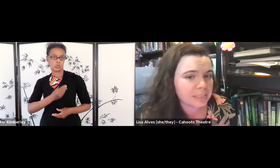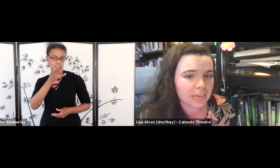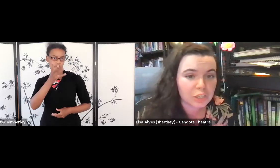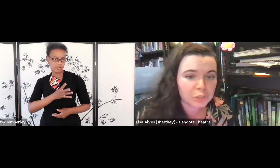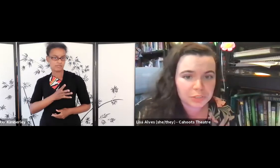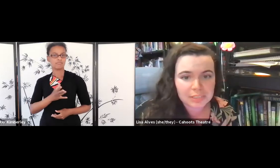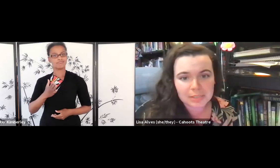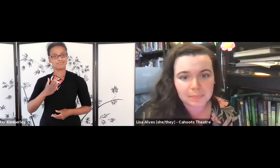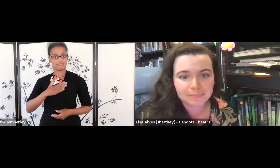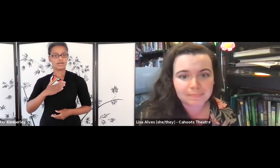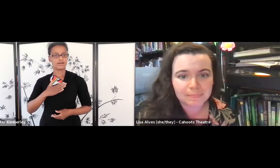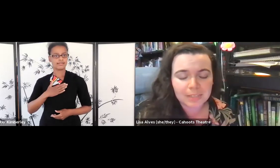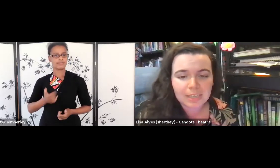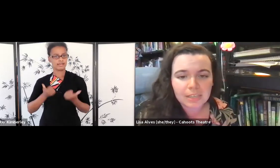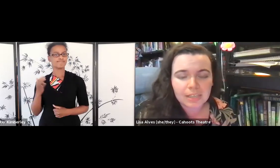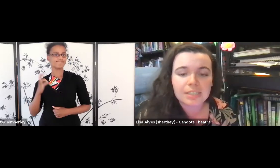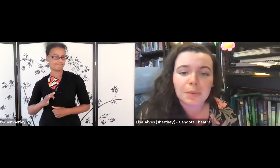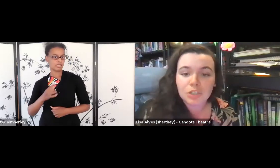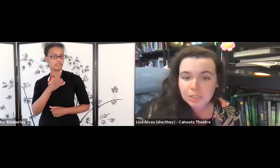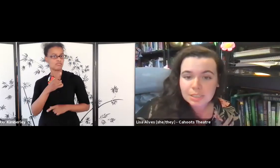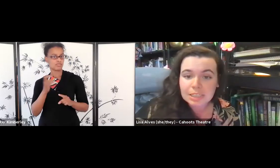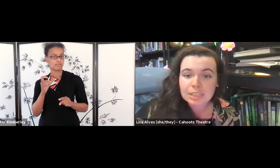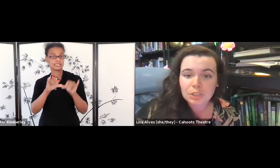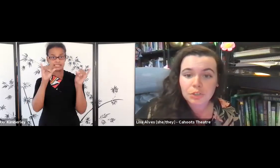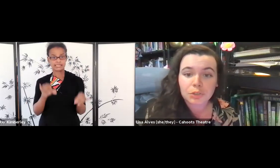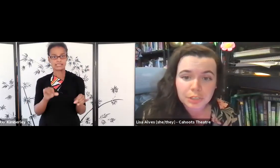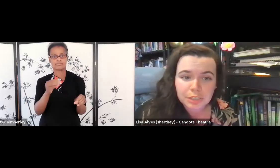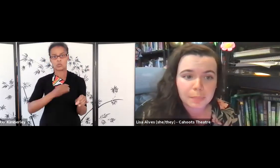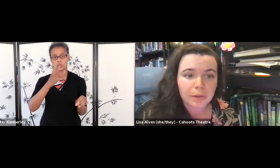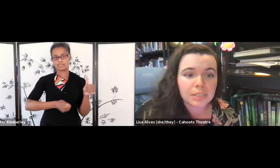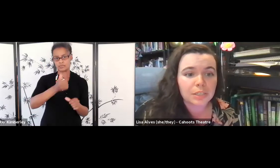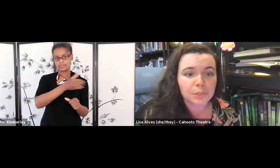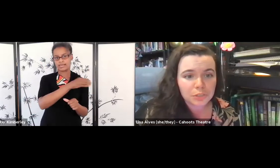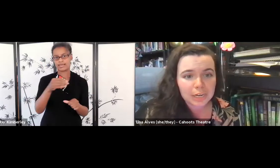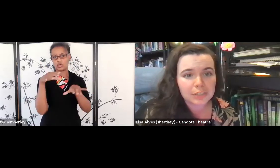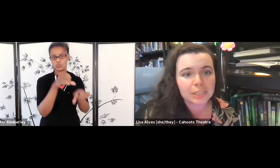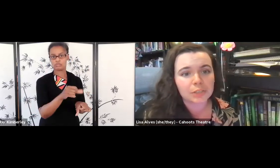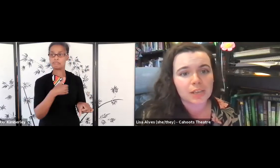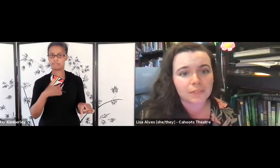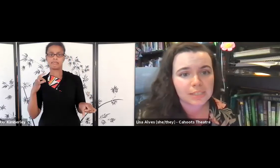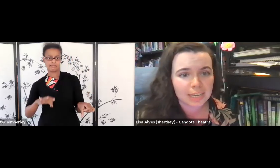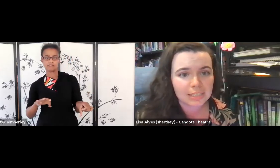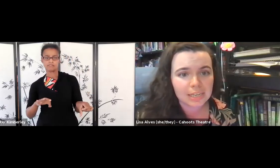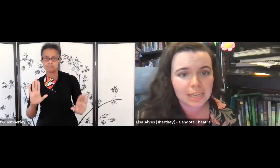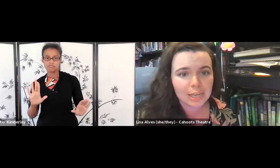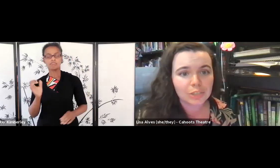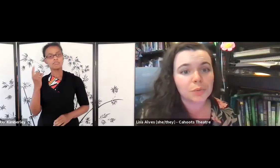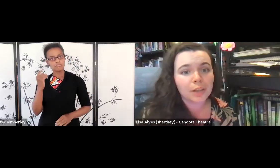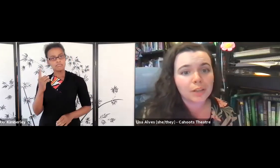and colonialism. It is my duty to continue to learn about the original caretakers of this land and to unlearn